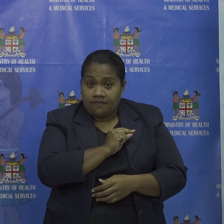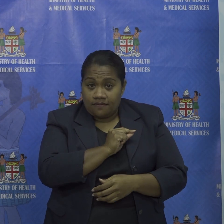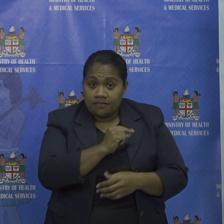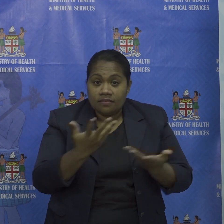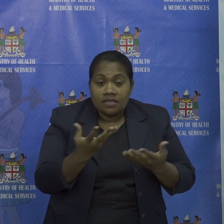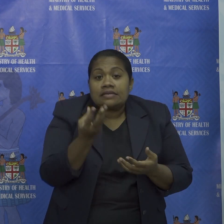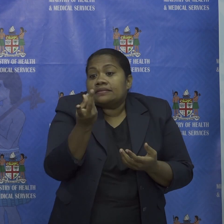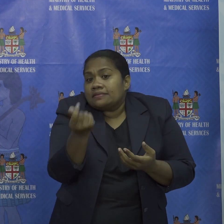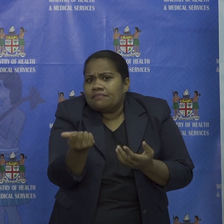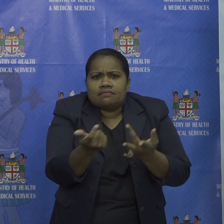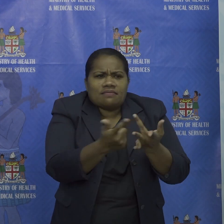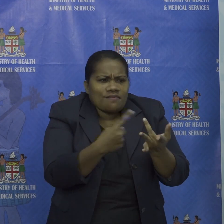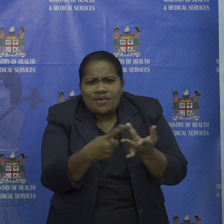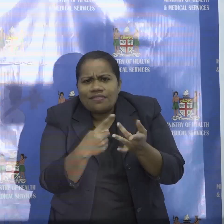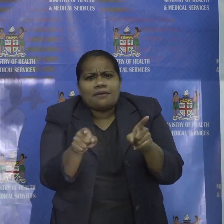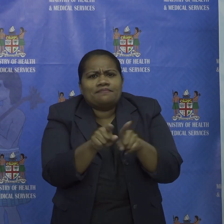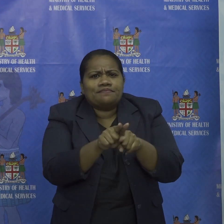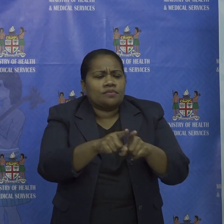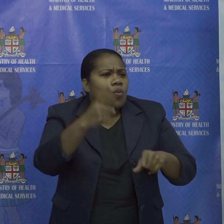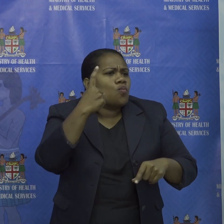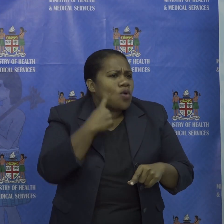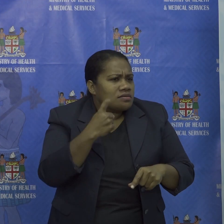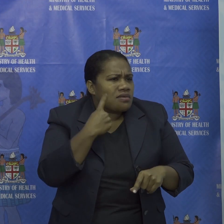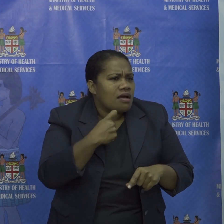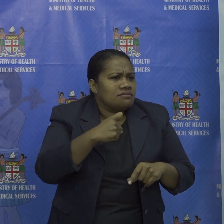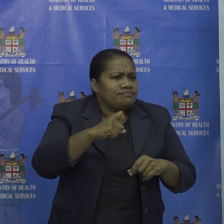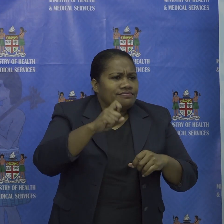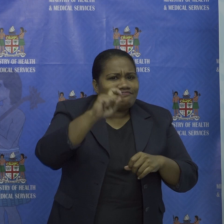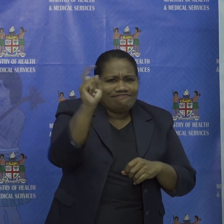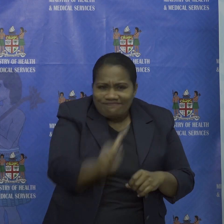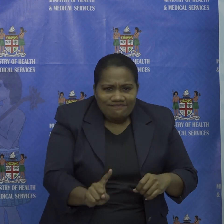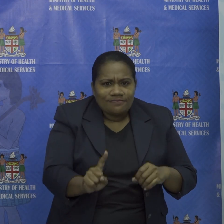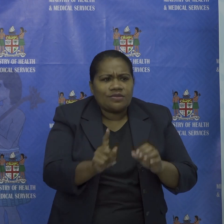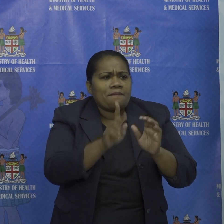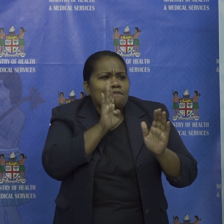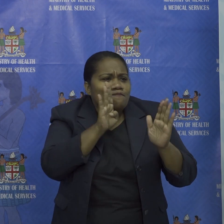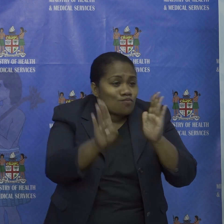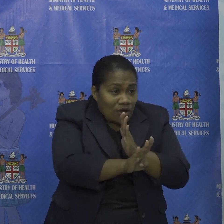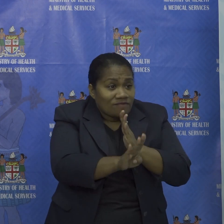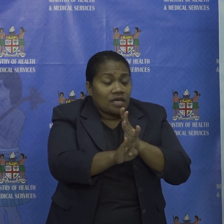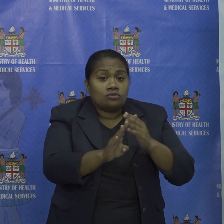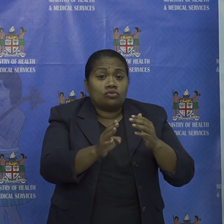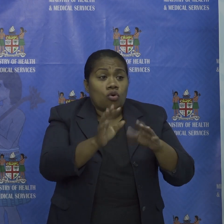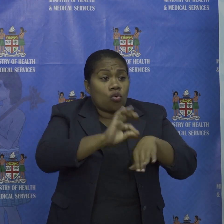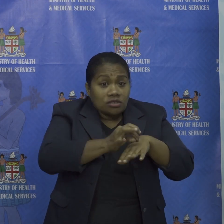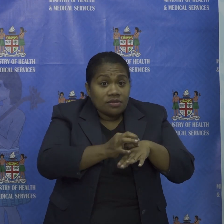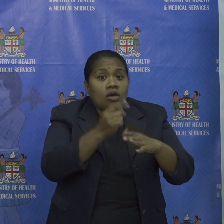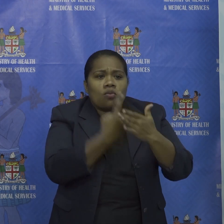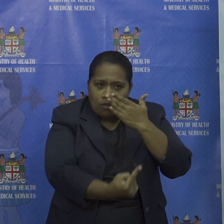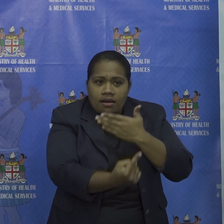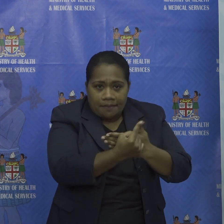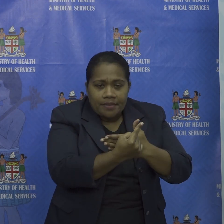Some essential services like water, power, ports, and private hospitals will be allowed to operate